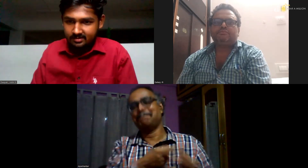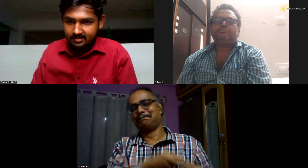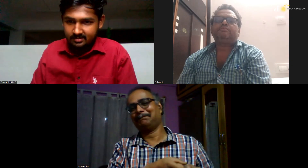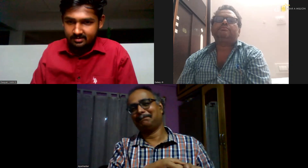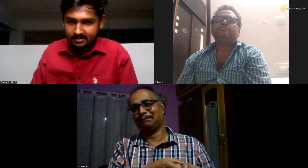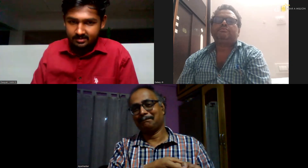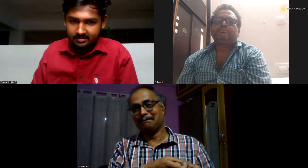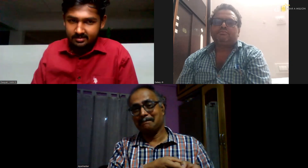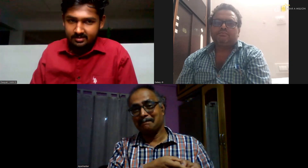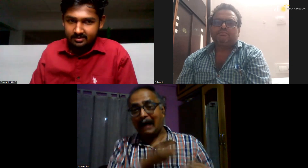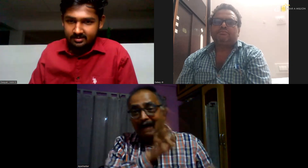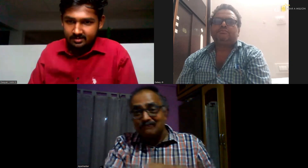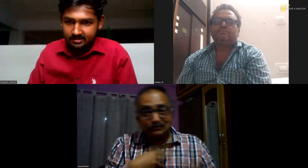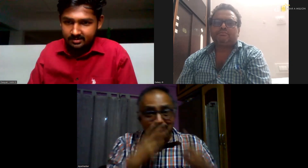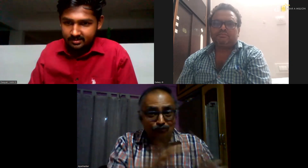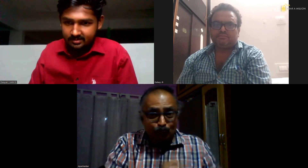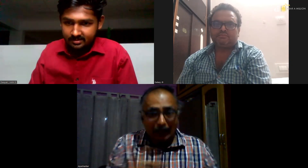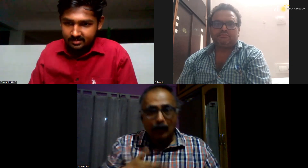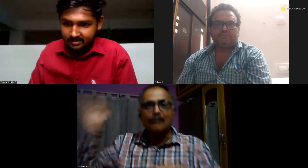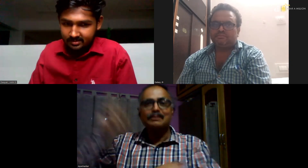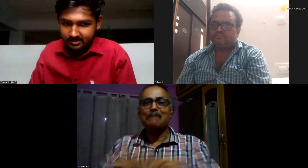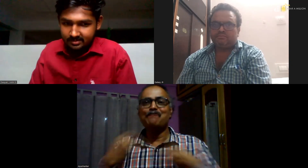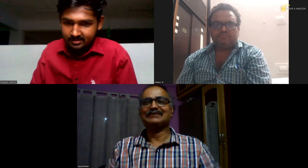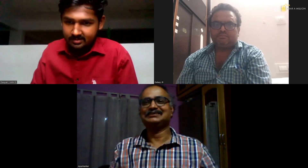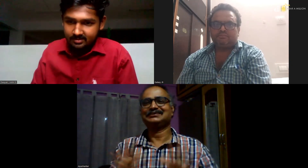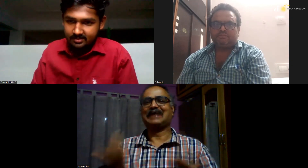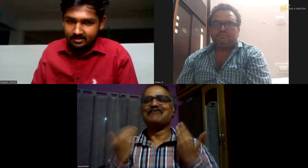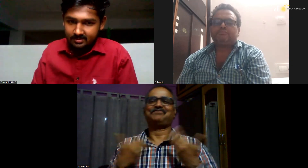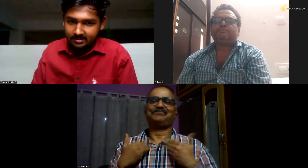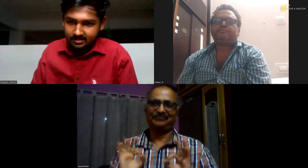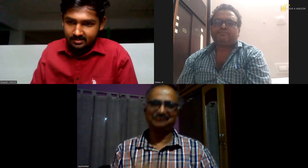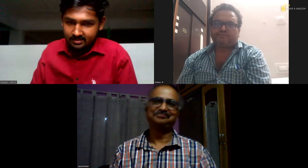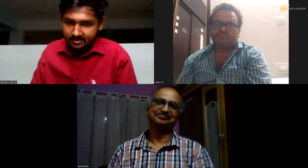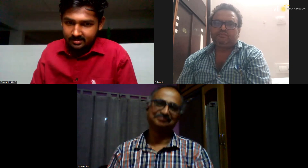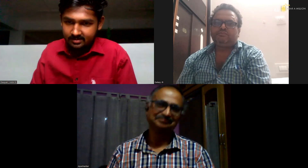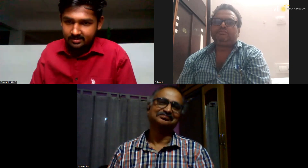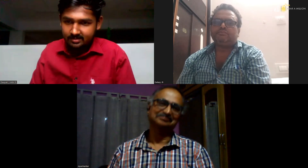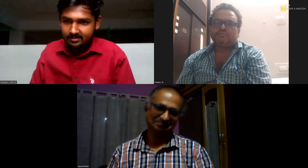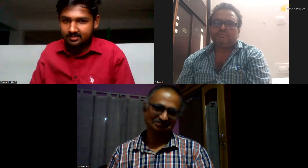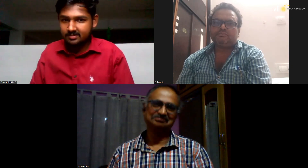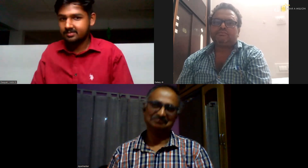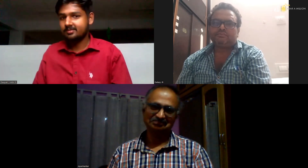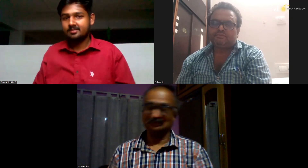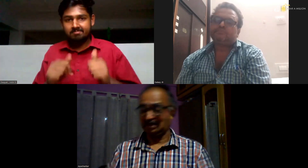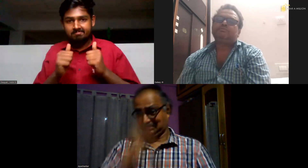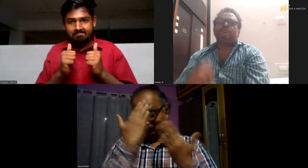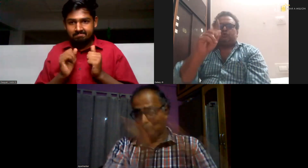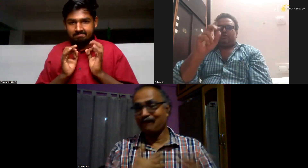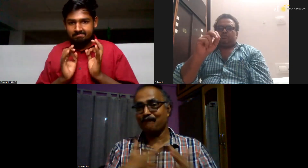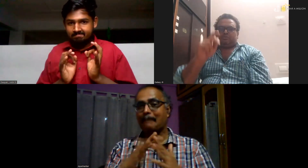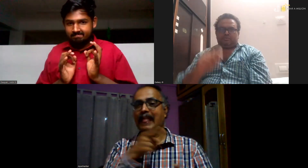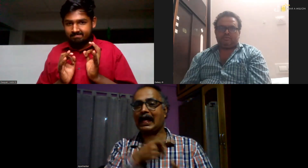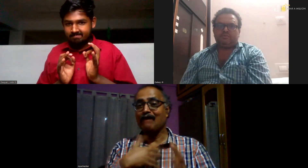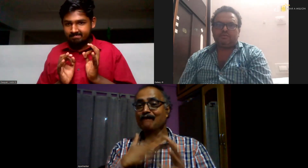schedule and then I visited those places. This is what the information helped me, and it saved me